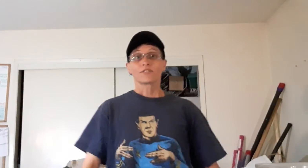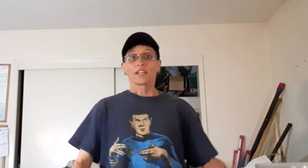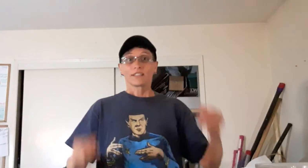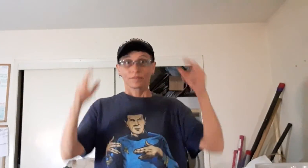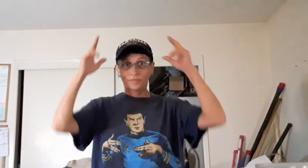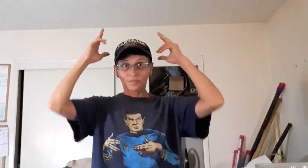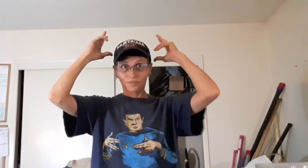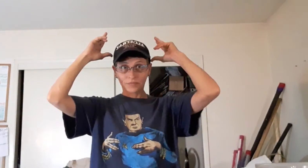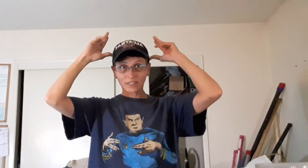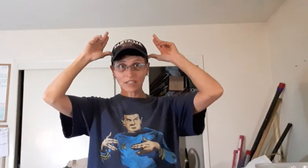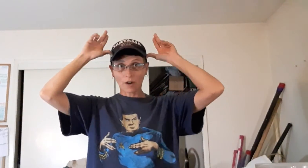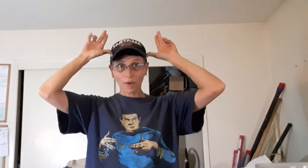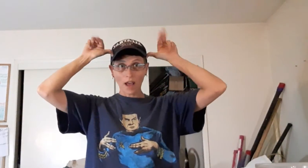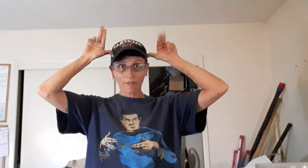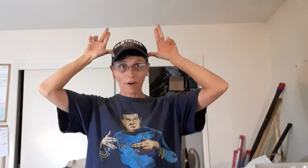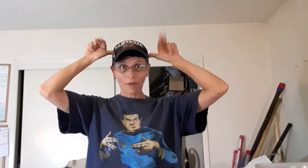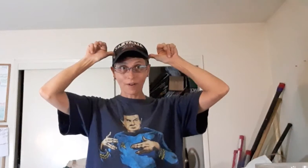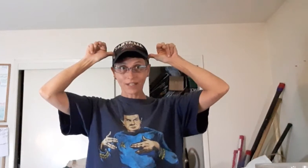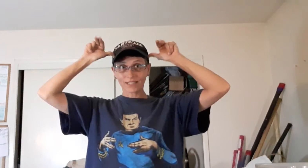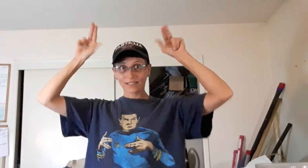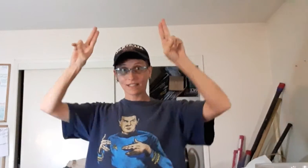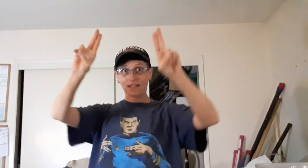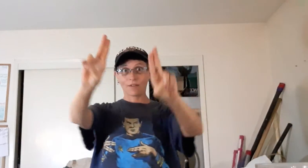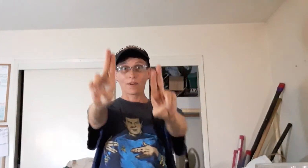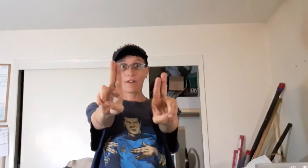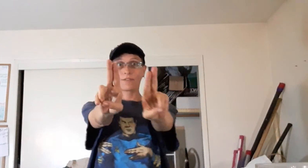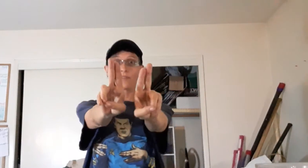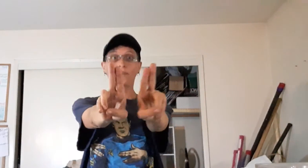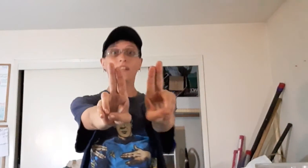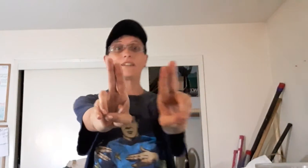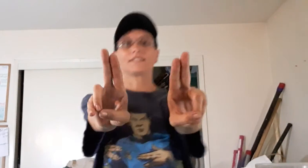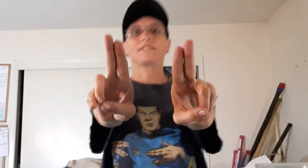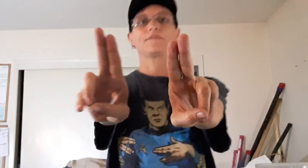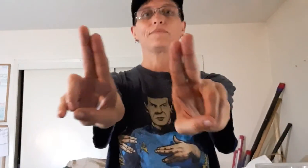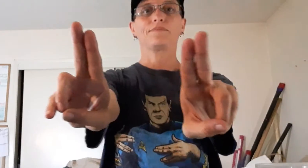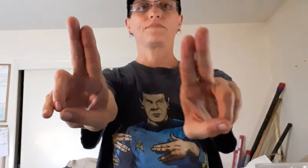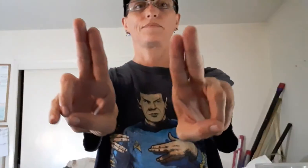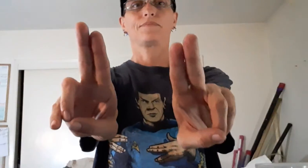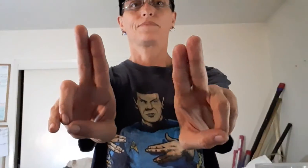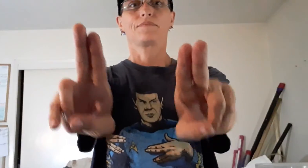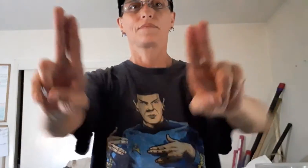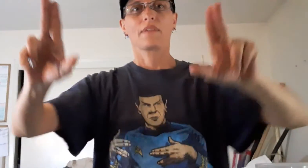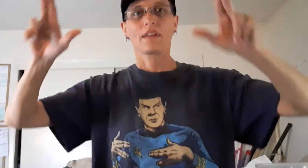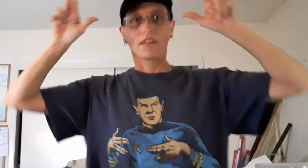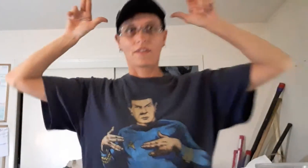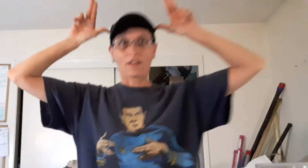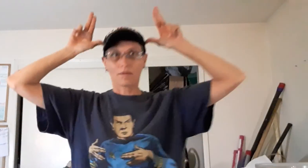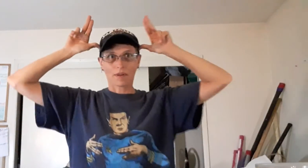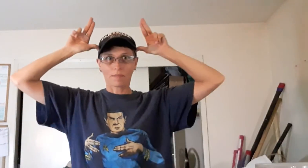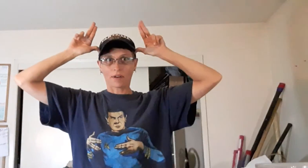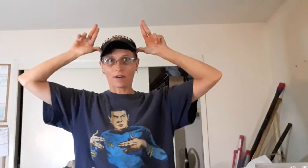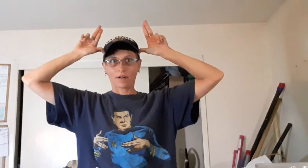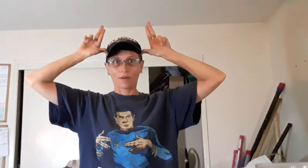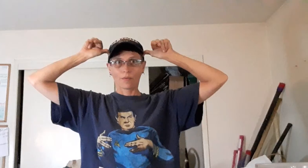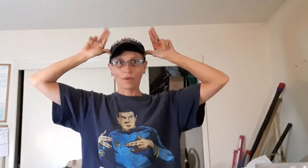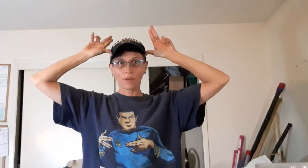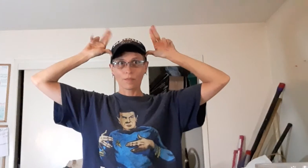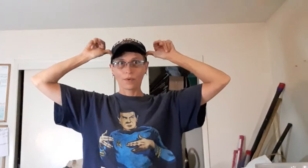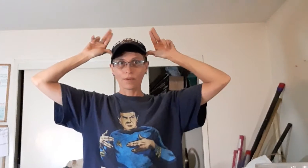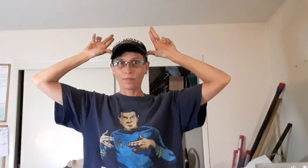Equestrian. So we have our horse. We have 2 ears. They're going to be up here. Weep, weep,